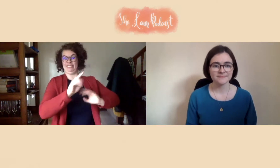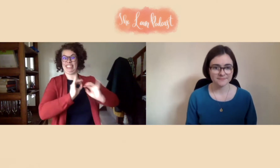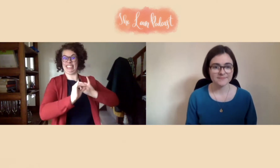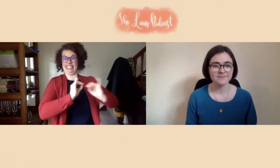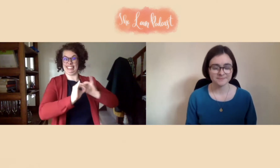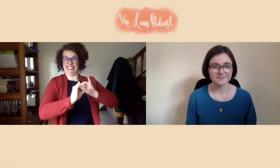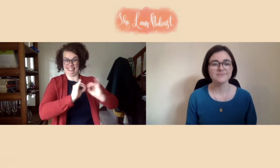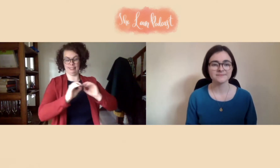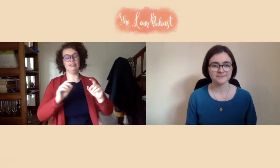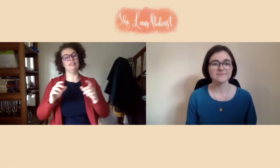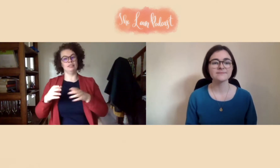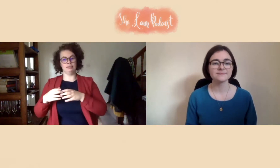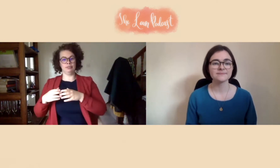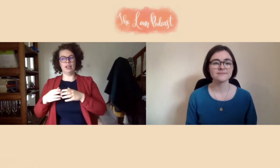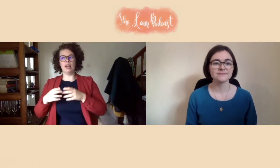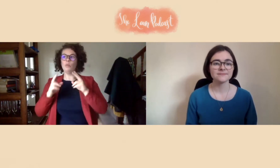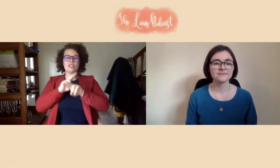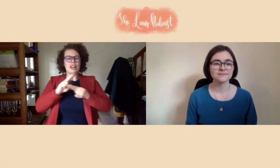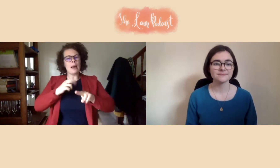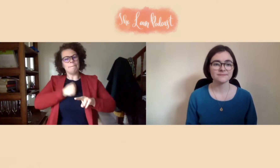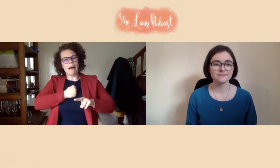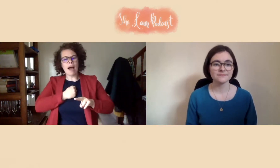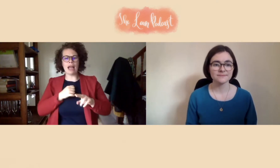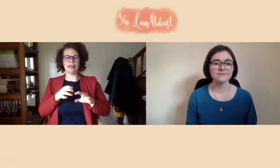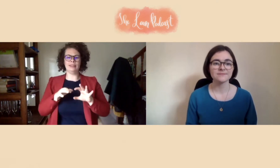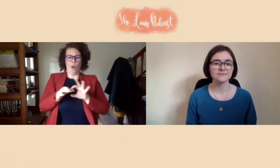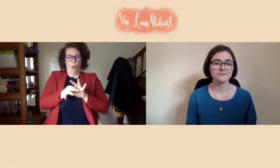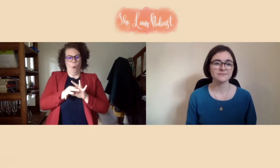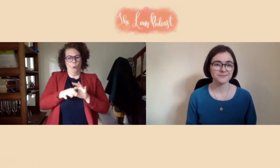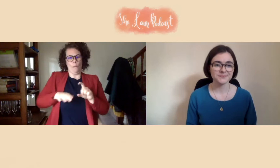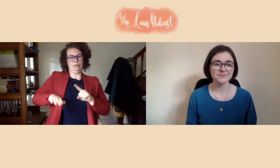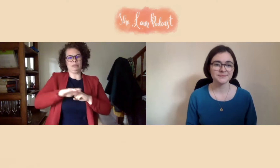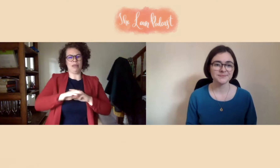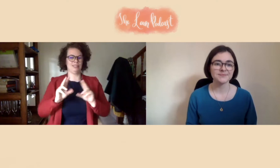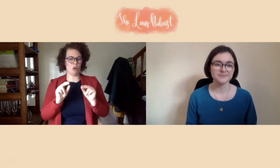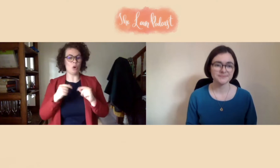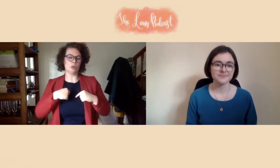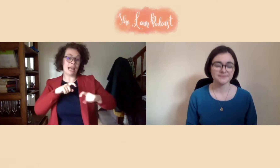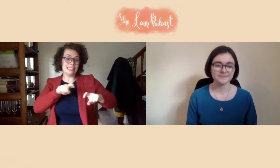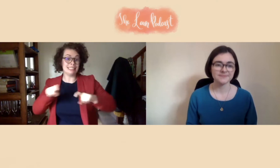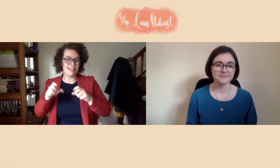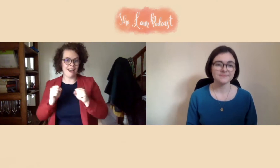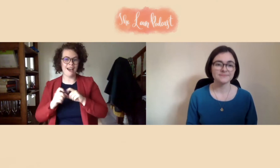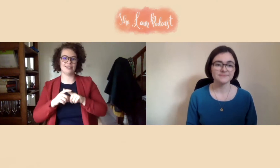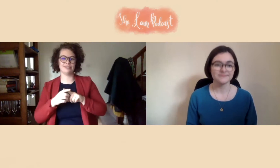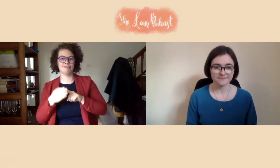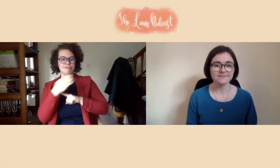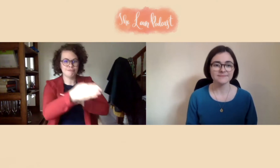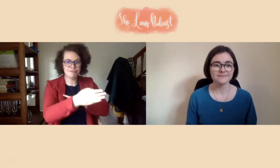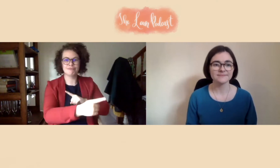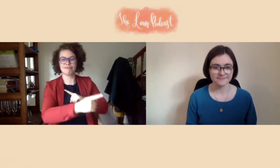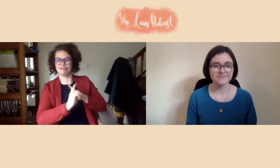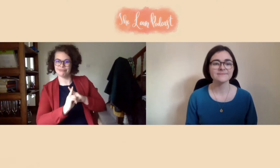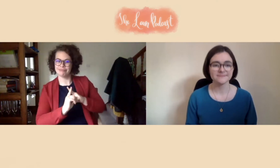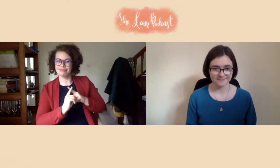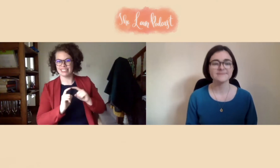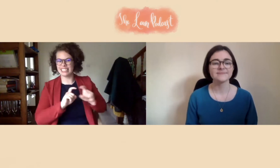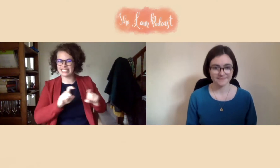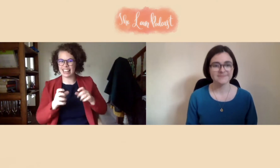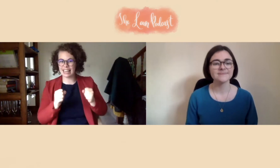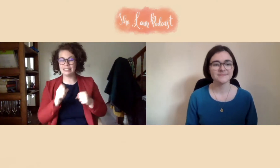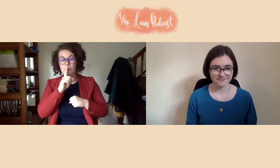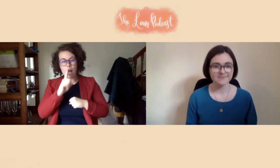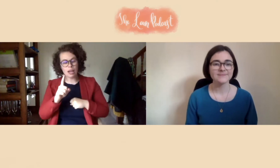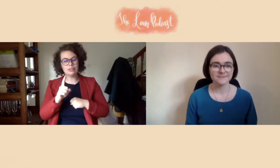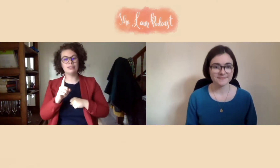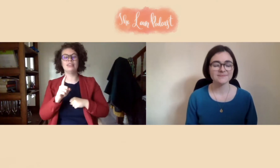And although it wasn't in my like home workspace, so there was still that travel to and from, it just was,